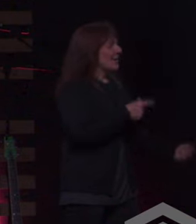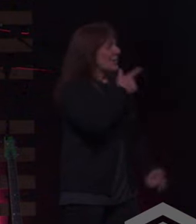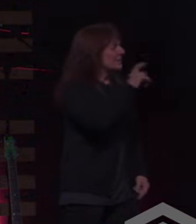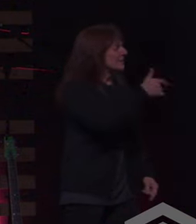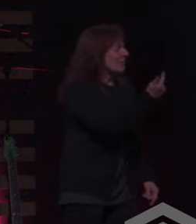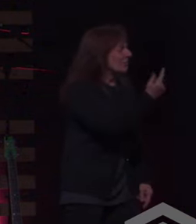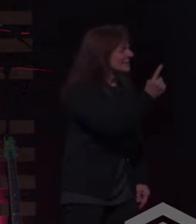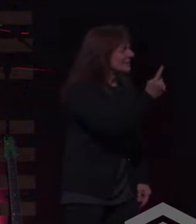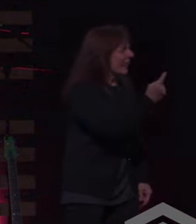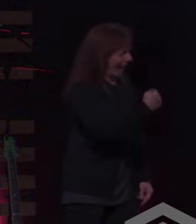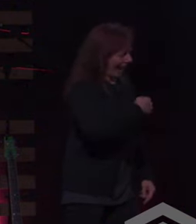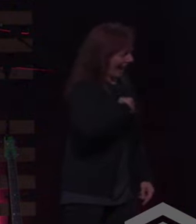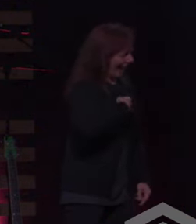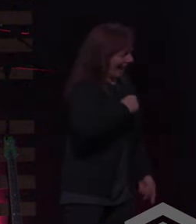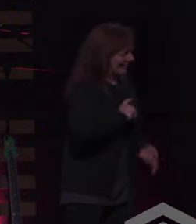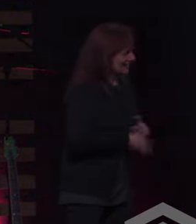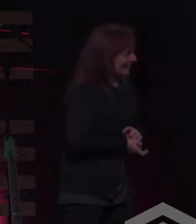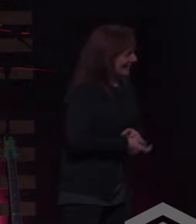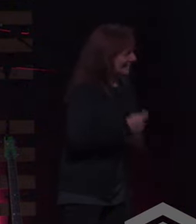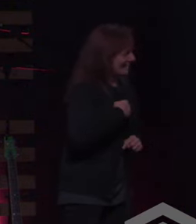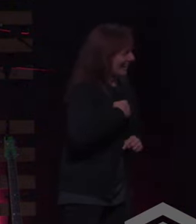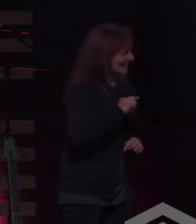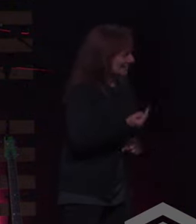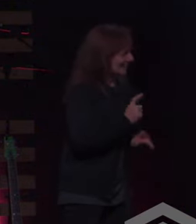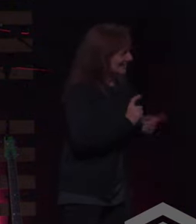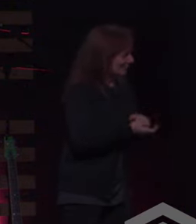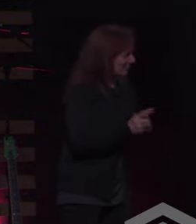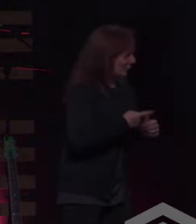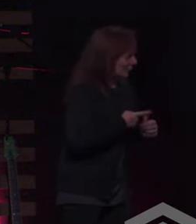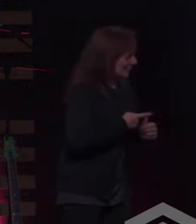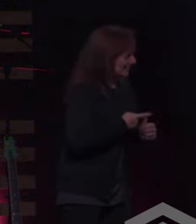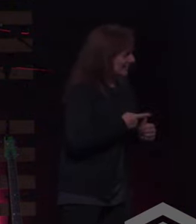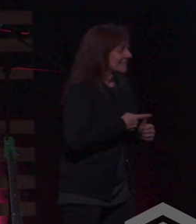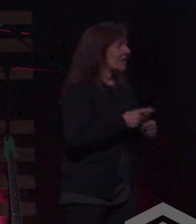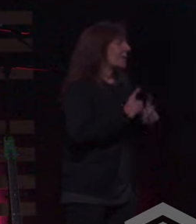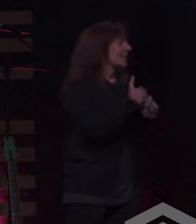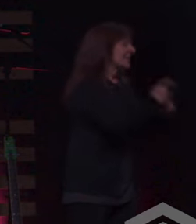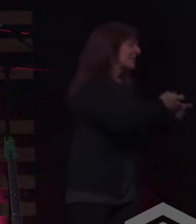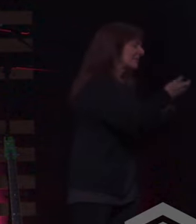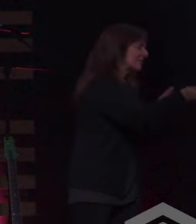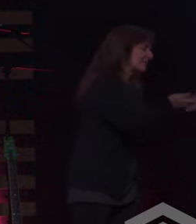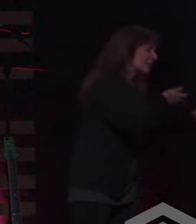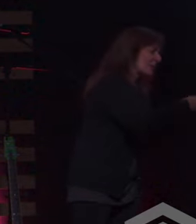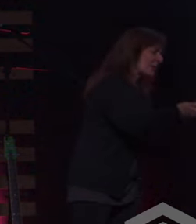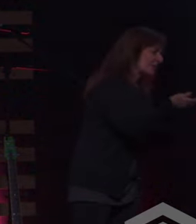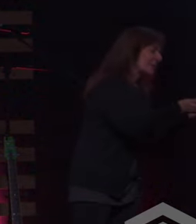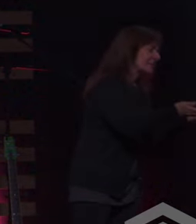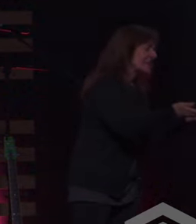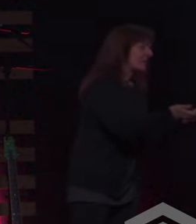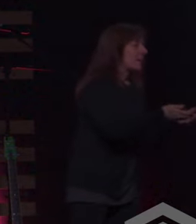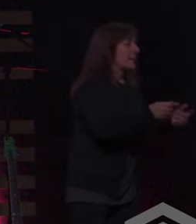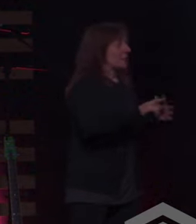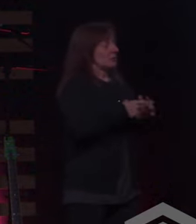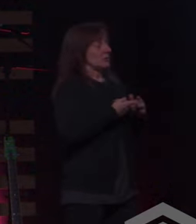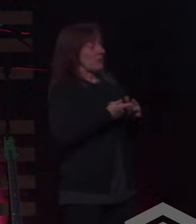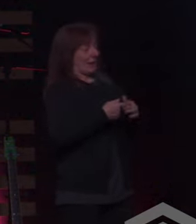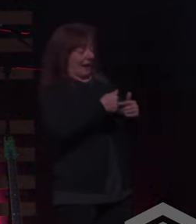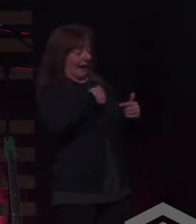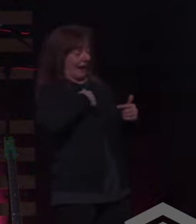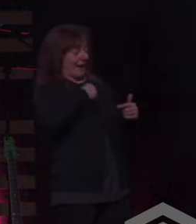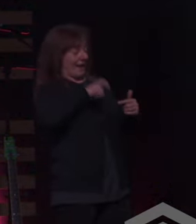the I. And so selflessness is the key. But to actually set it in motion, it's the I, and